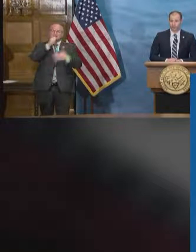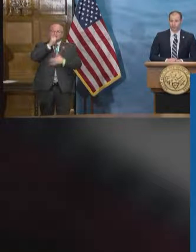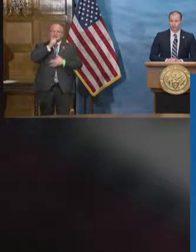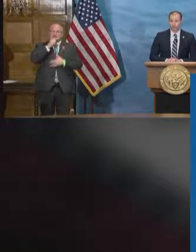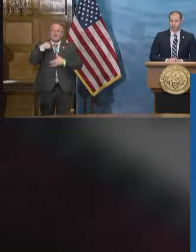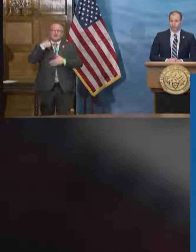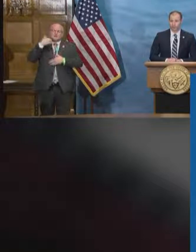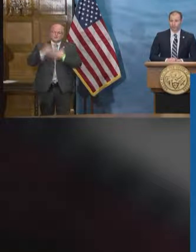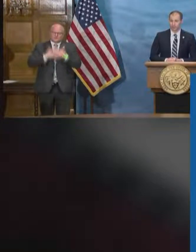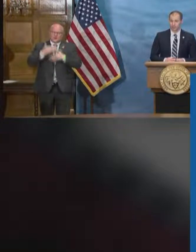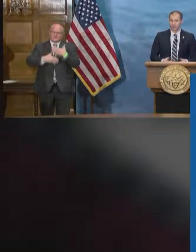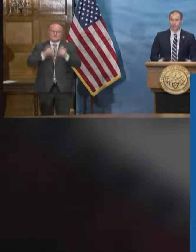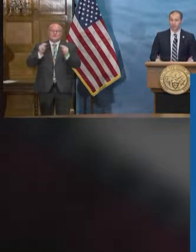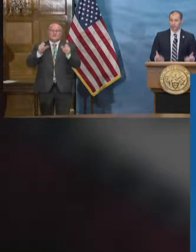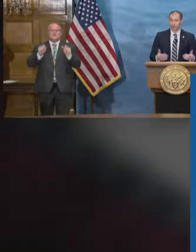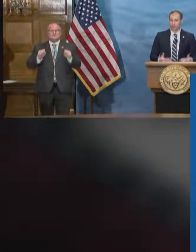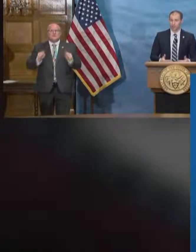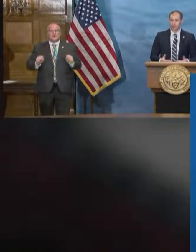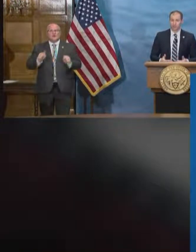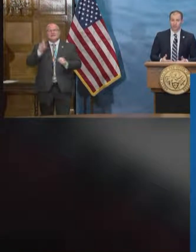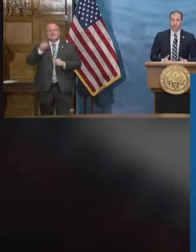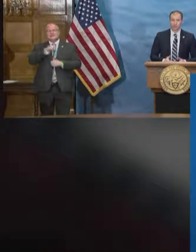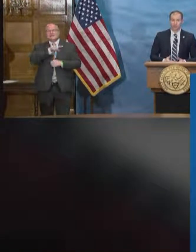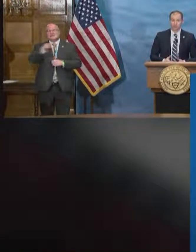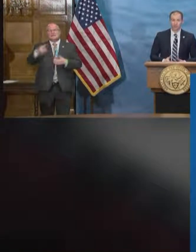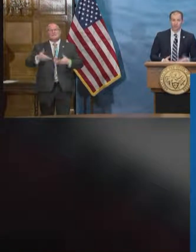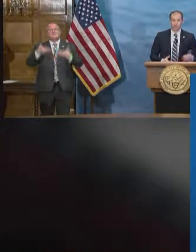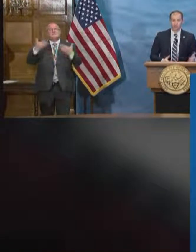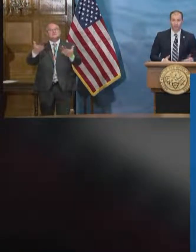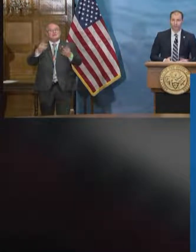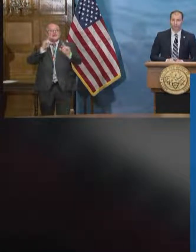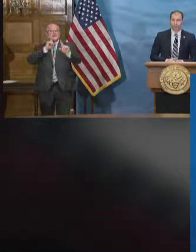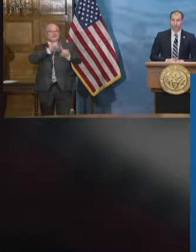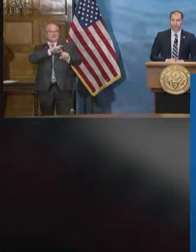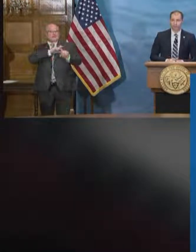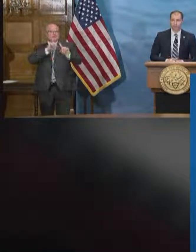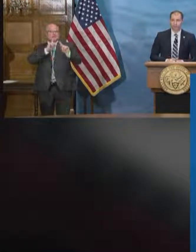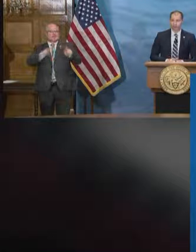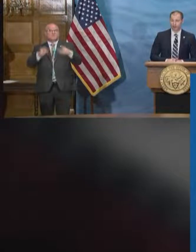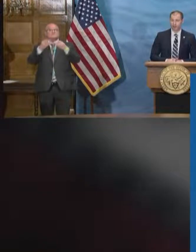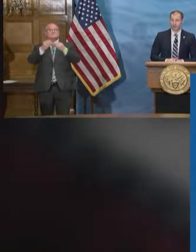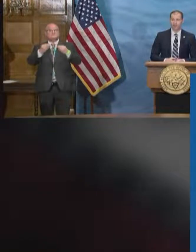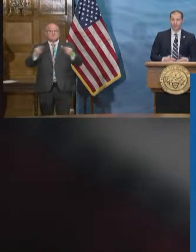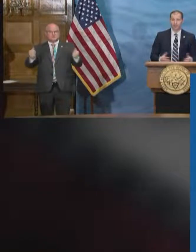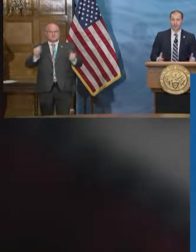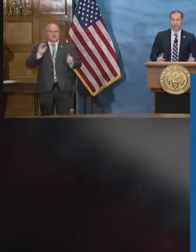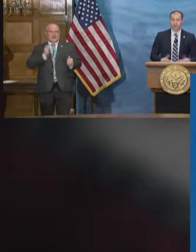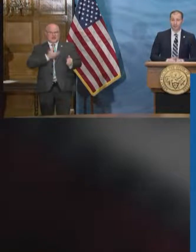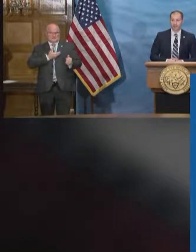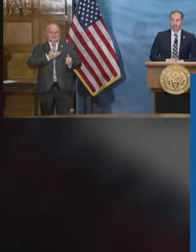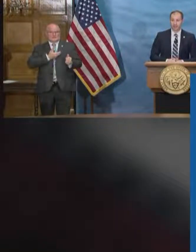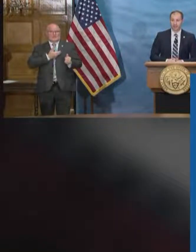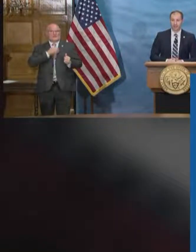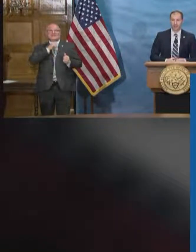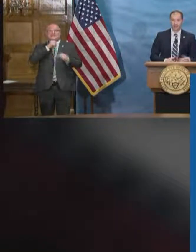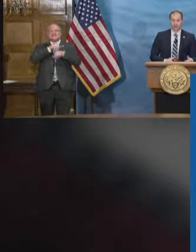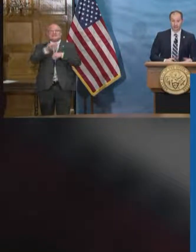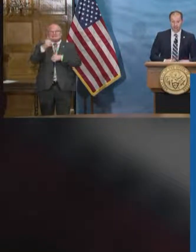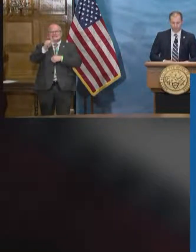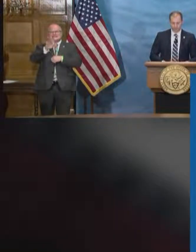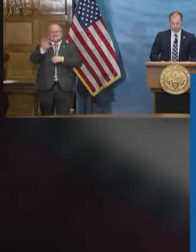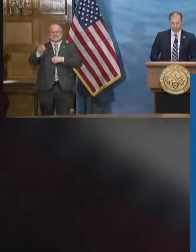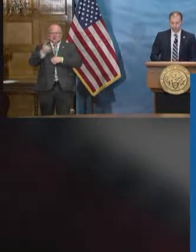processing these as quickly as we can, but we need you to submit those police reports so we can fully take care of it on our end, and you're not sent a 1099 with